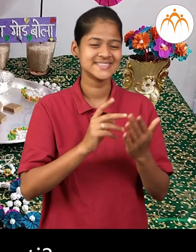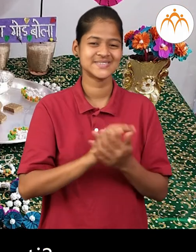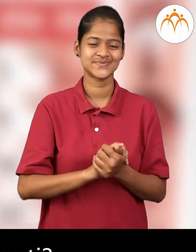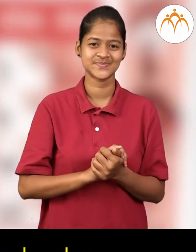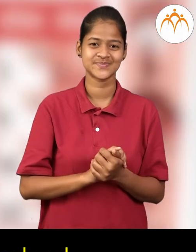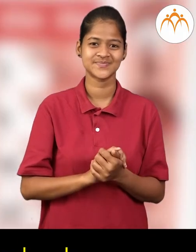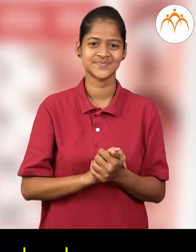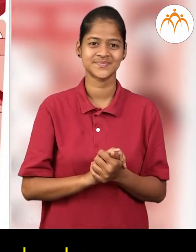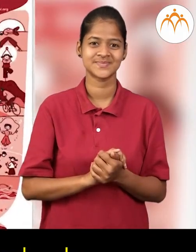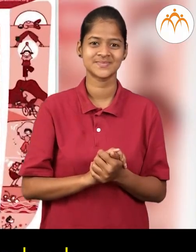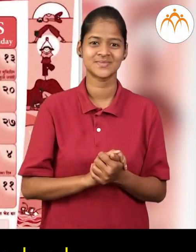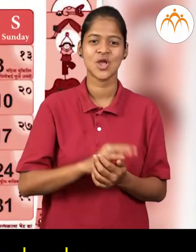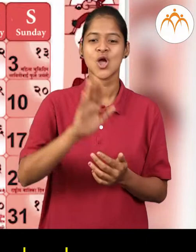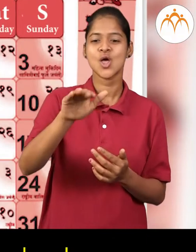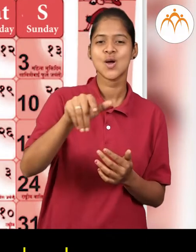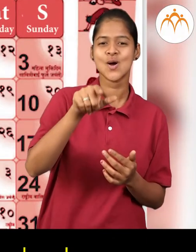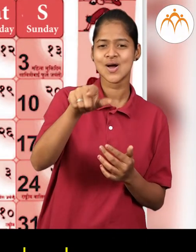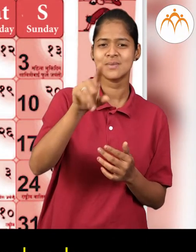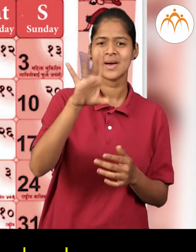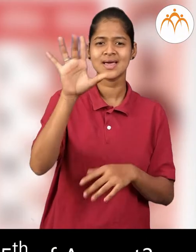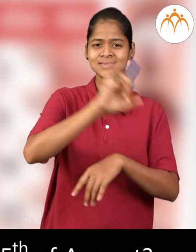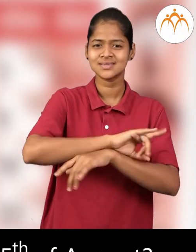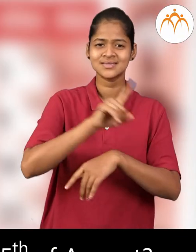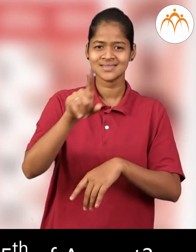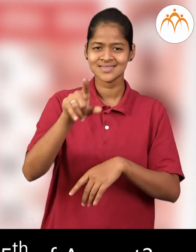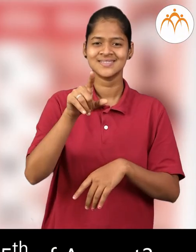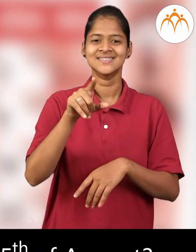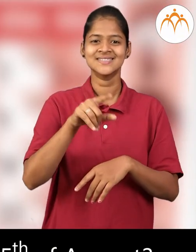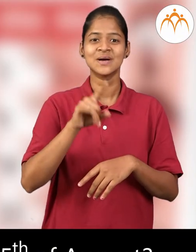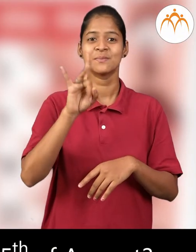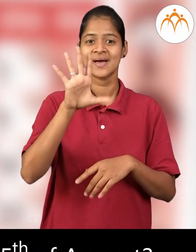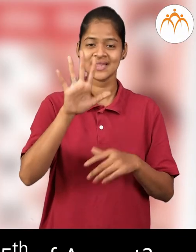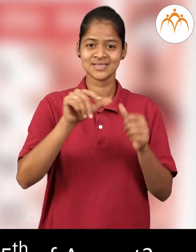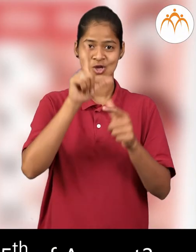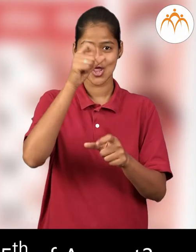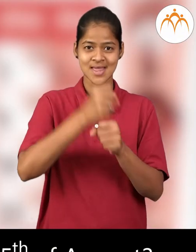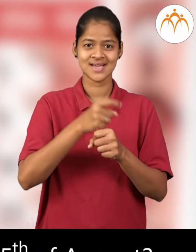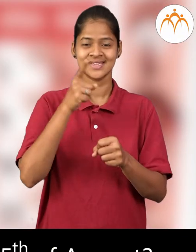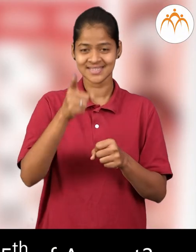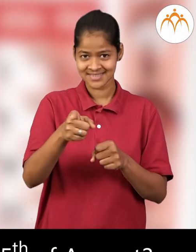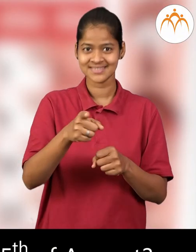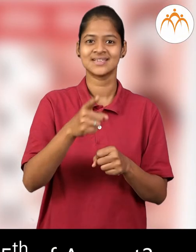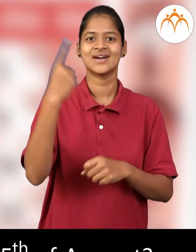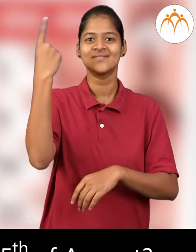Let us look at the calendar. Hey, what day is it on 15th of August?